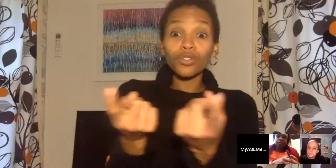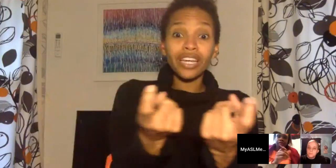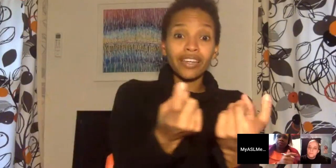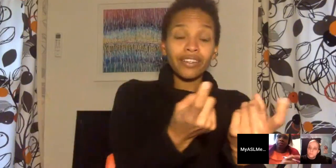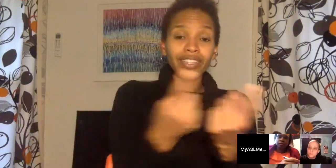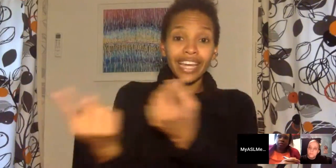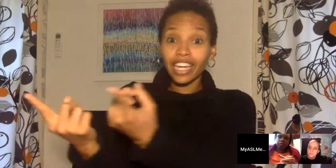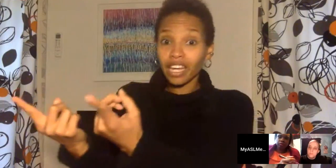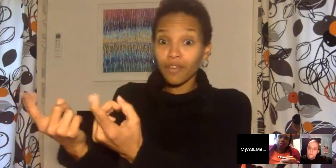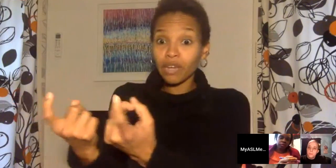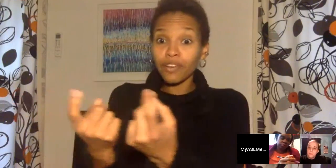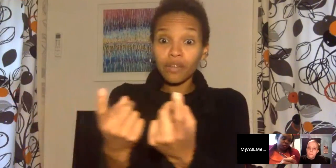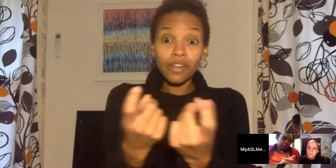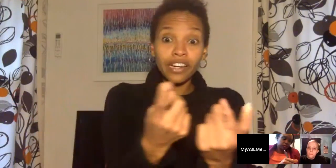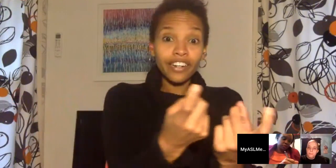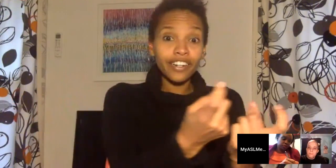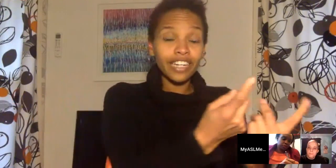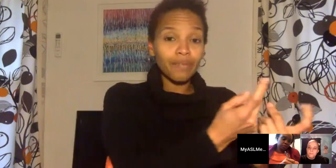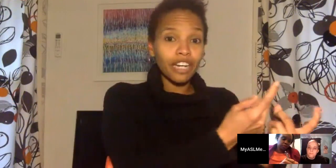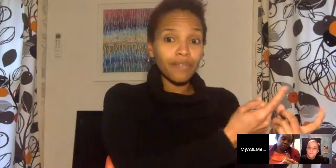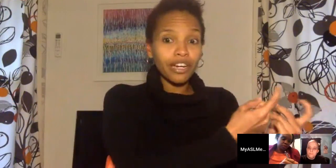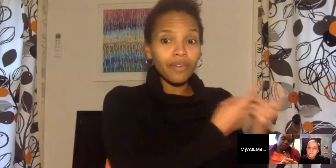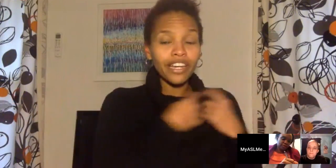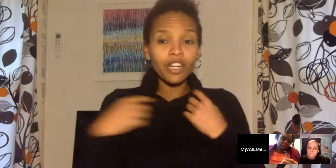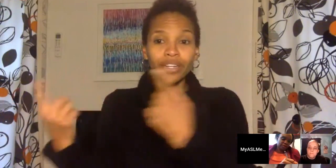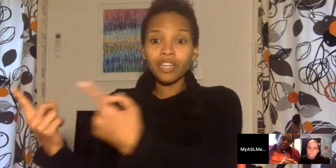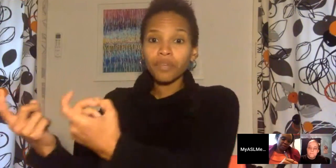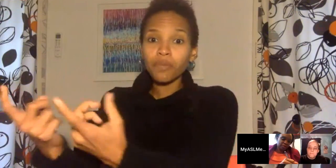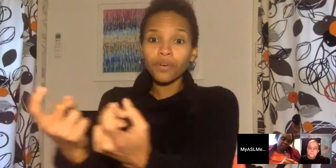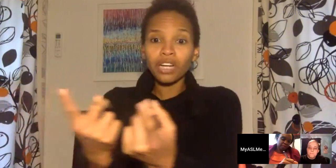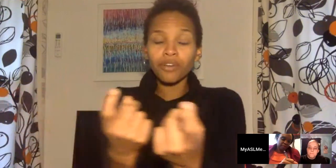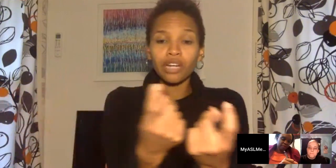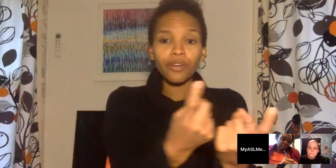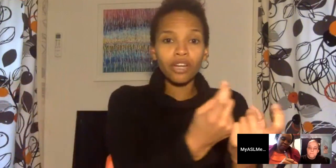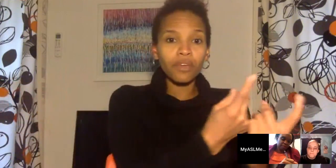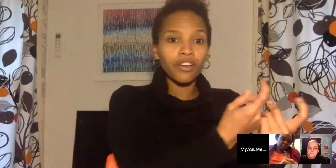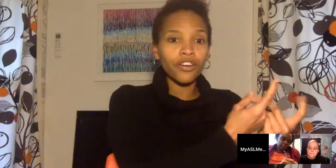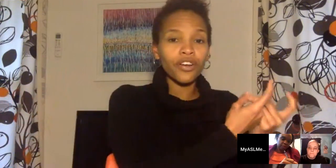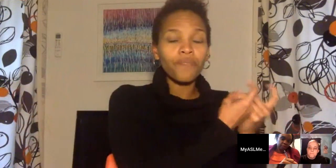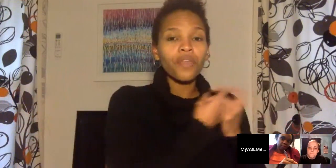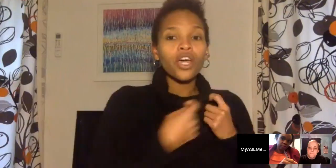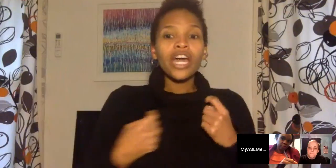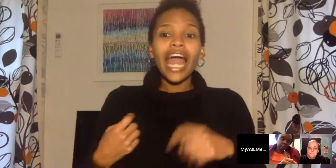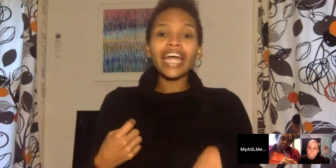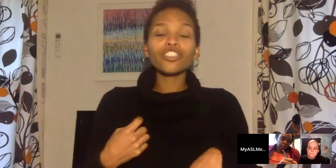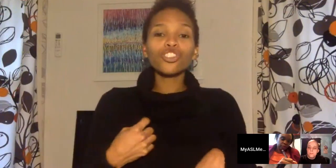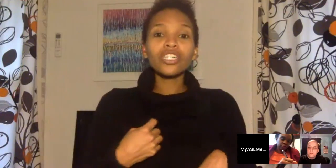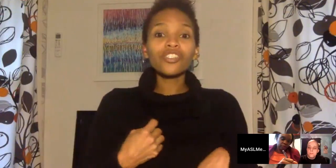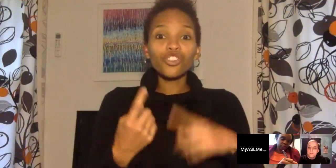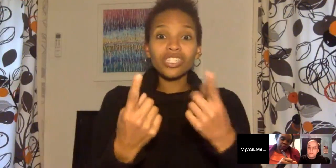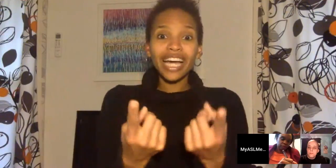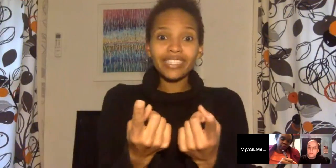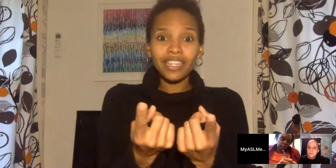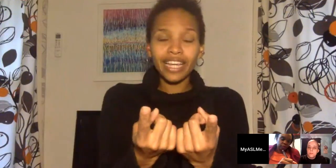recruiting, like come here, come here, come here, come here, come here, come here. We need people. Come here, come here, come here. And she just signs it like